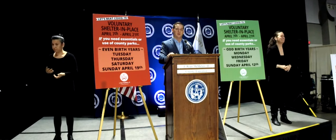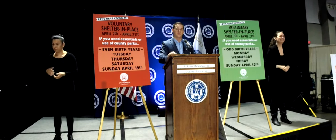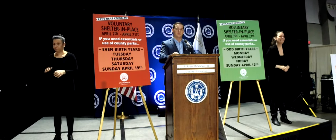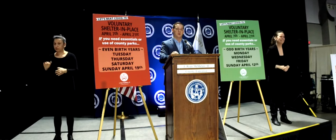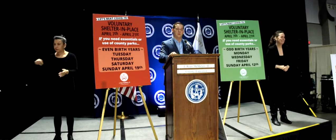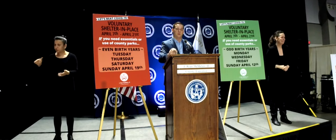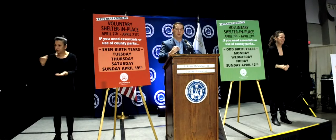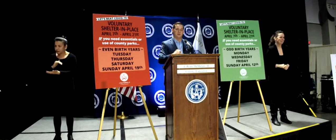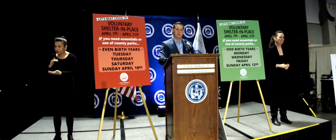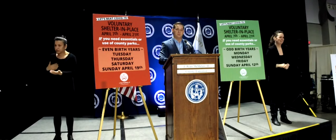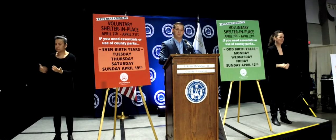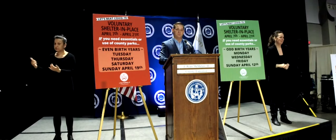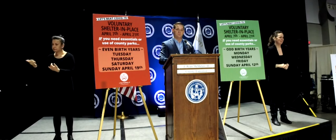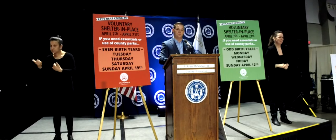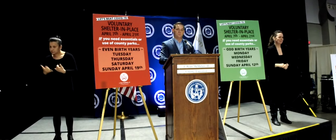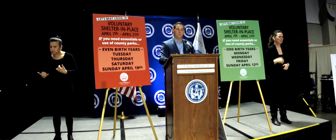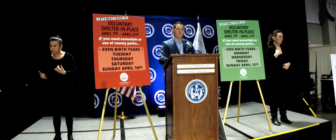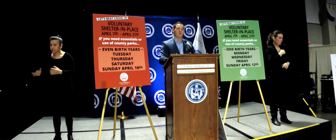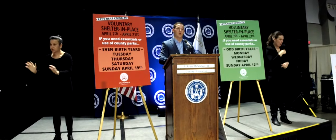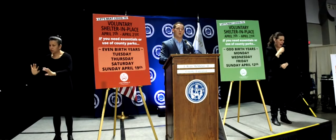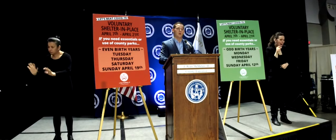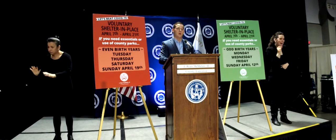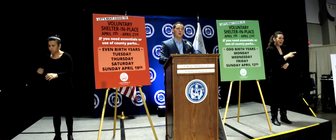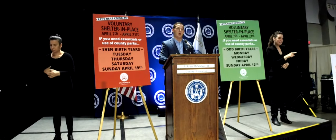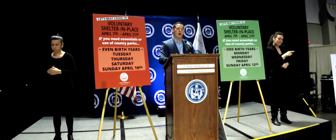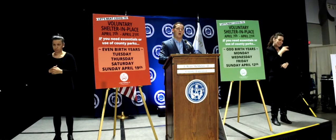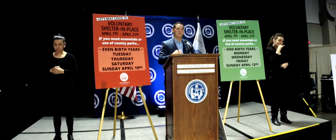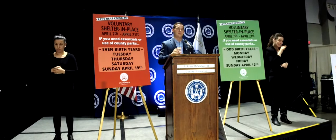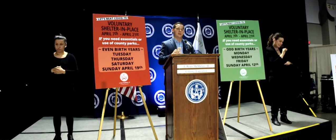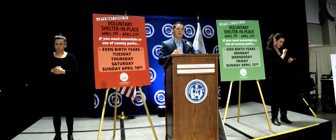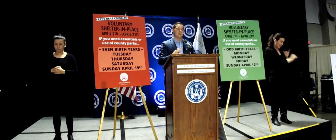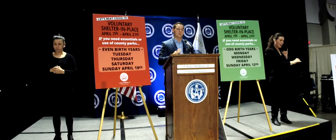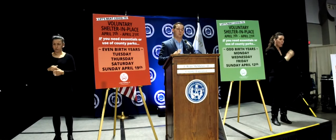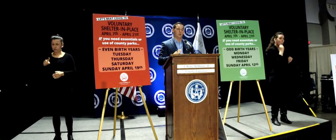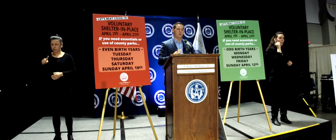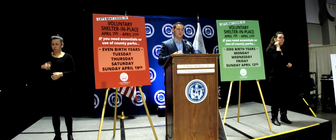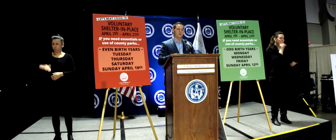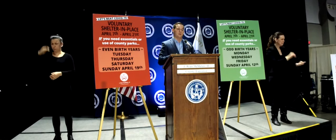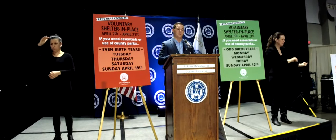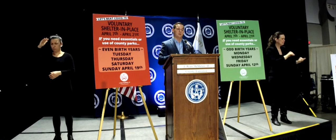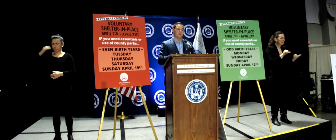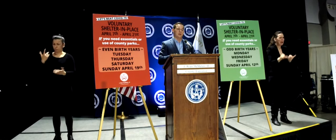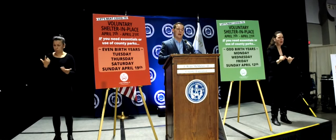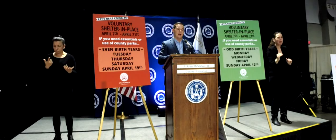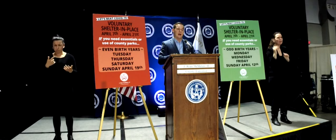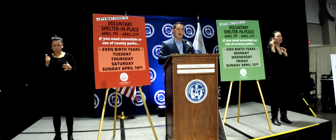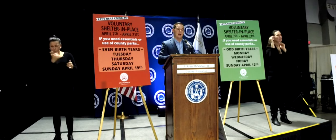why do the adults get to go on play dates? So all I'm saying at this point is